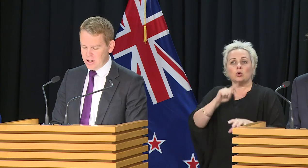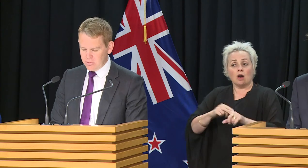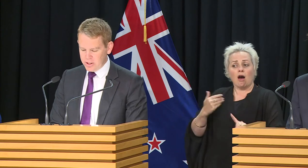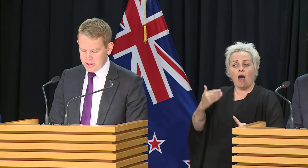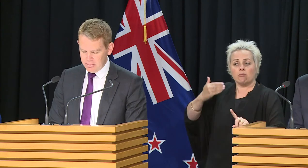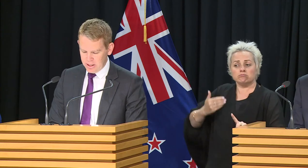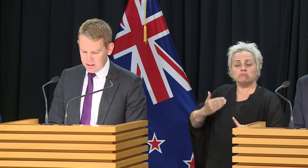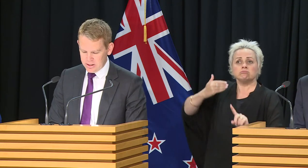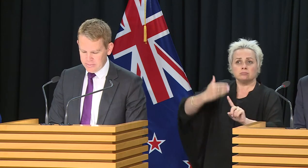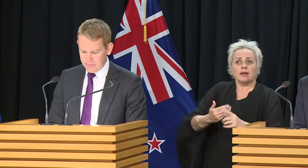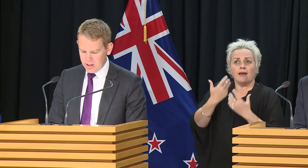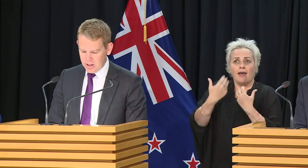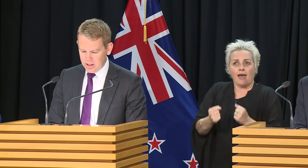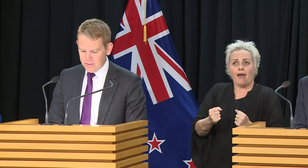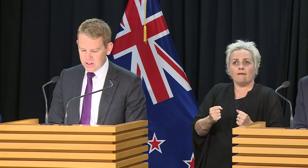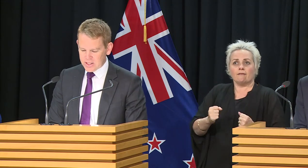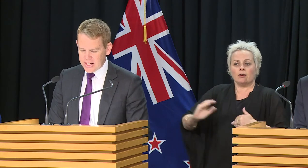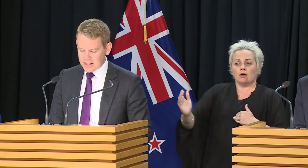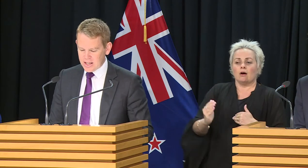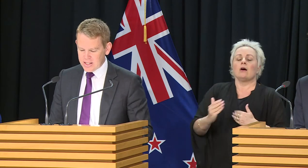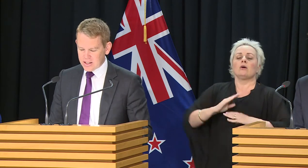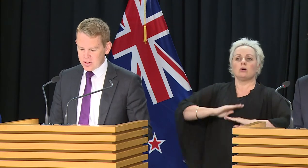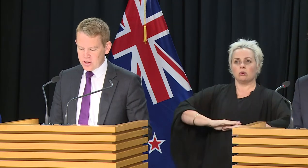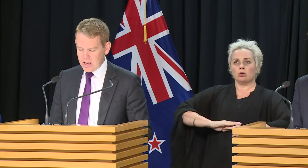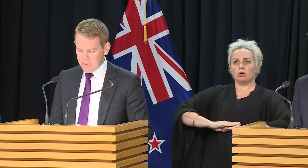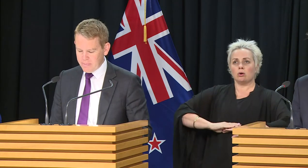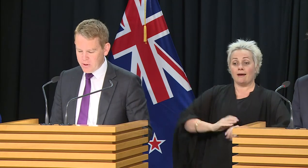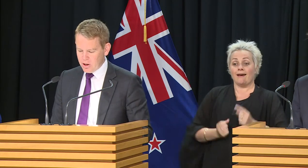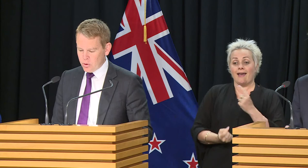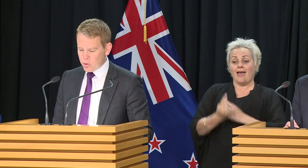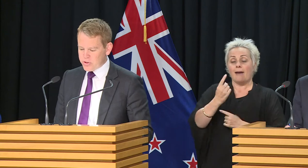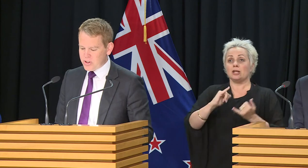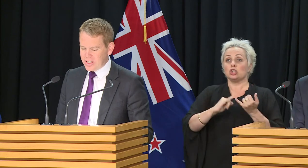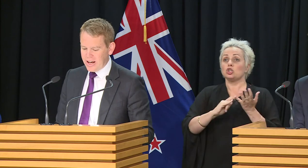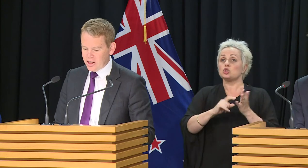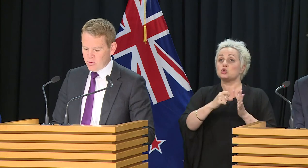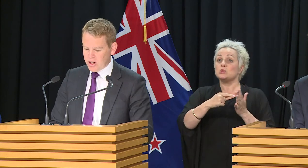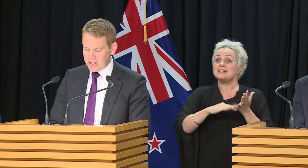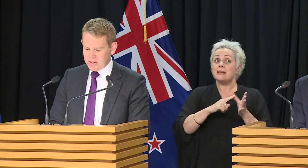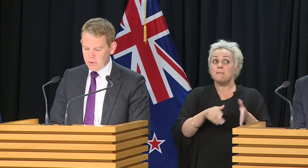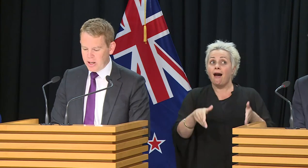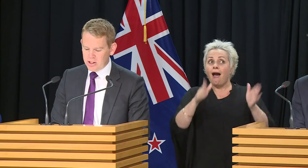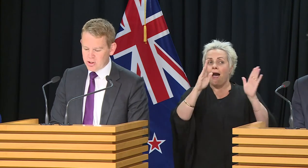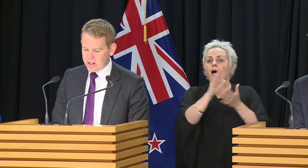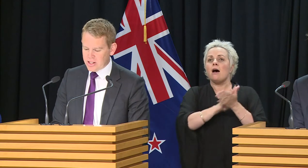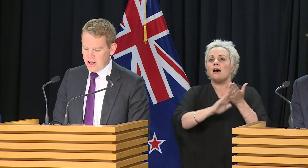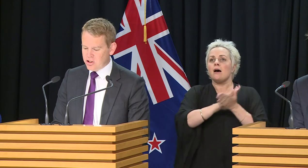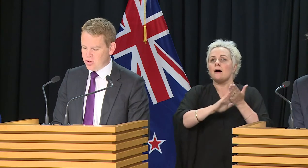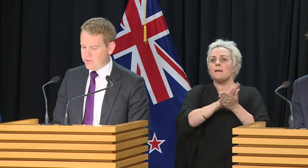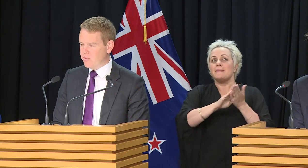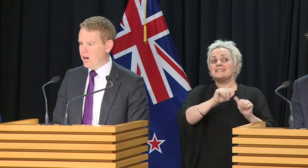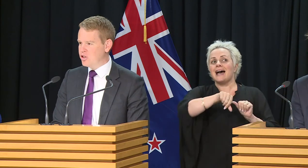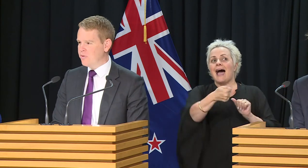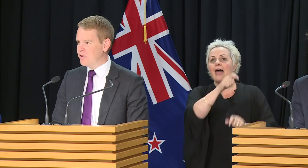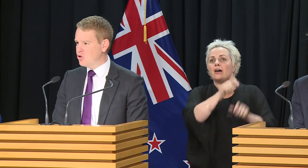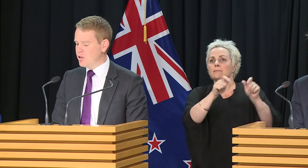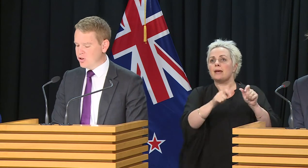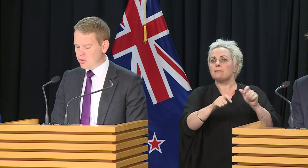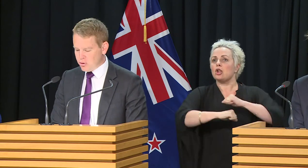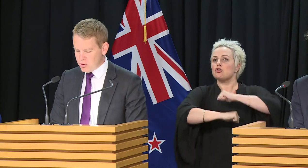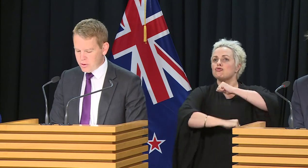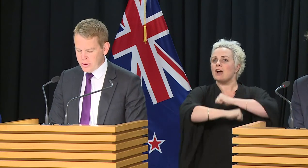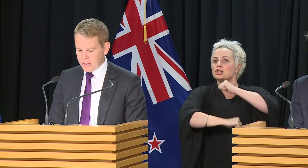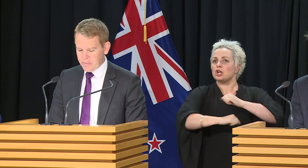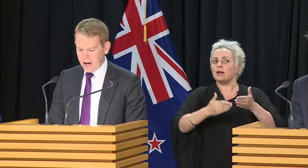times in recent months. Given this latest case at the Sedima, we're also delaying the release from managed isolation of the Russian